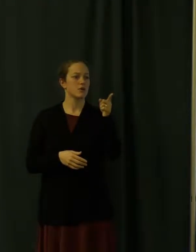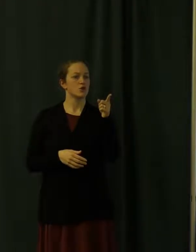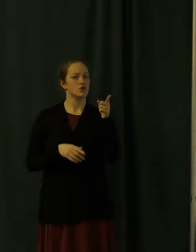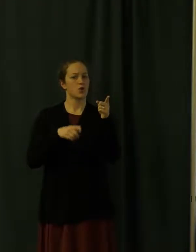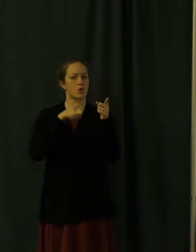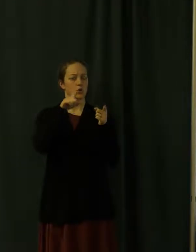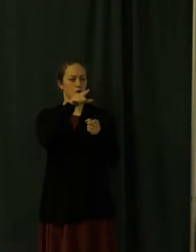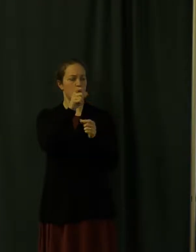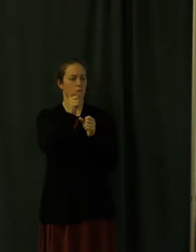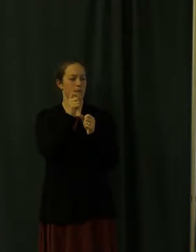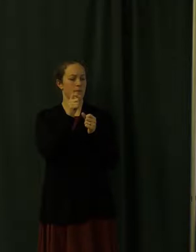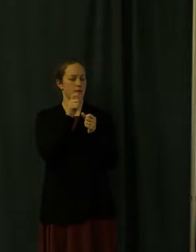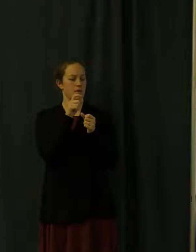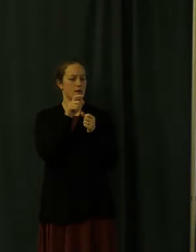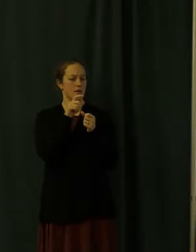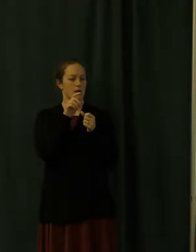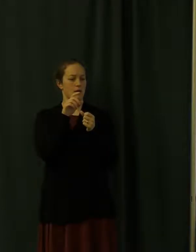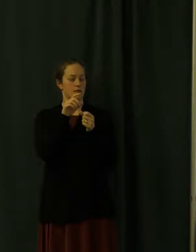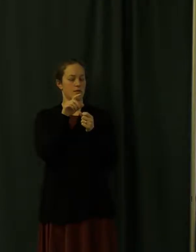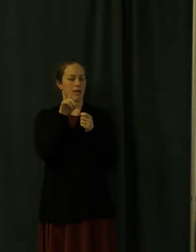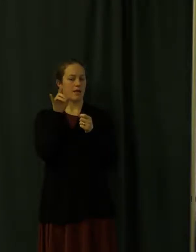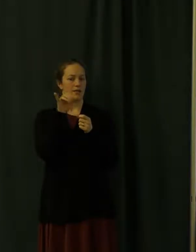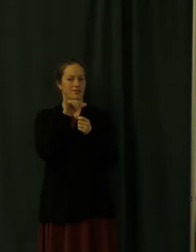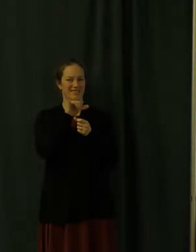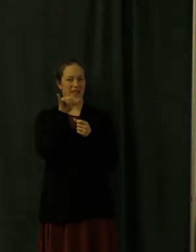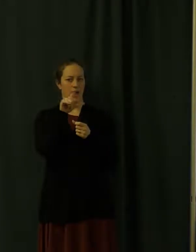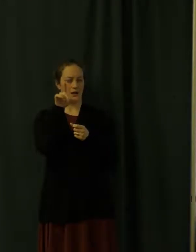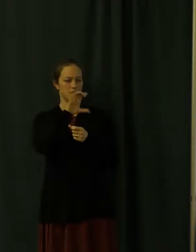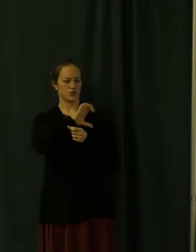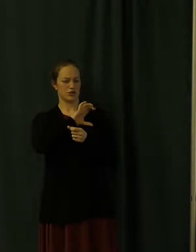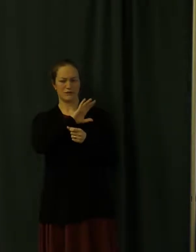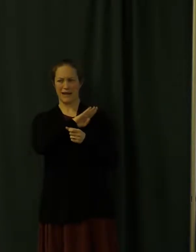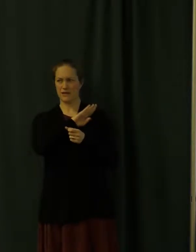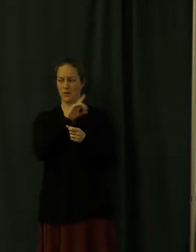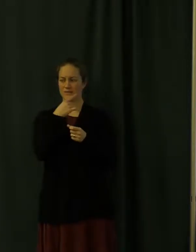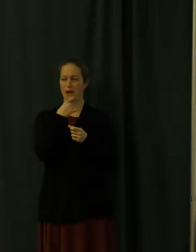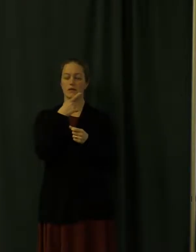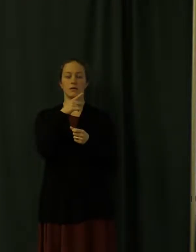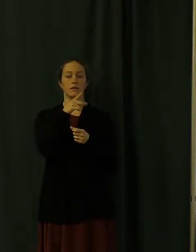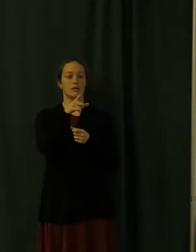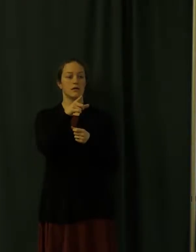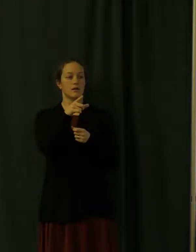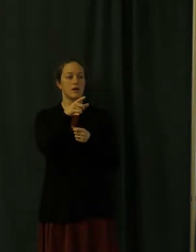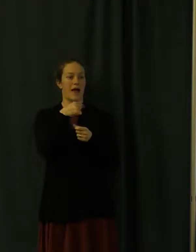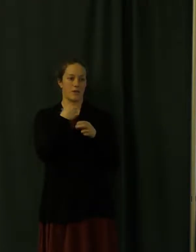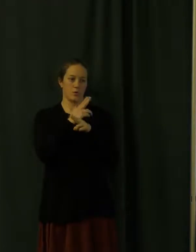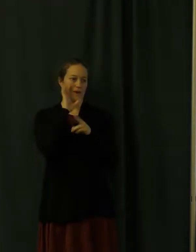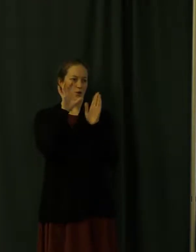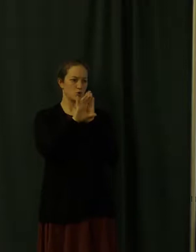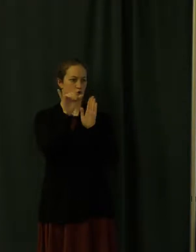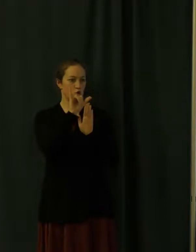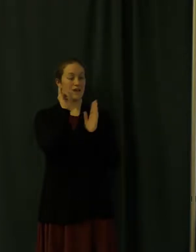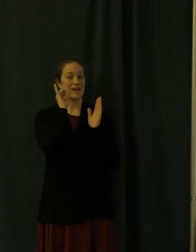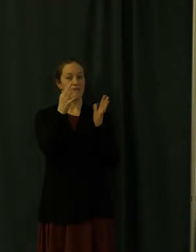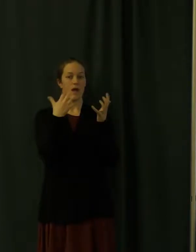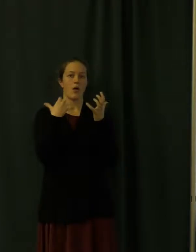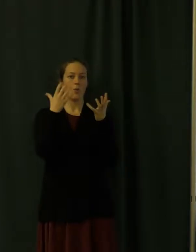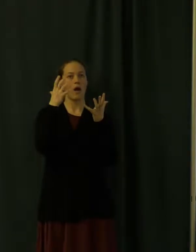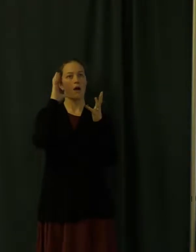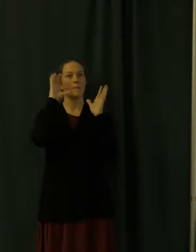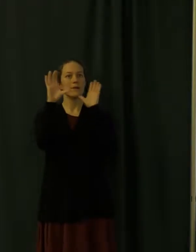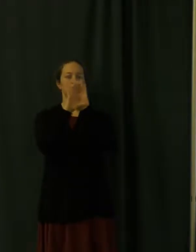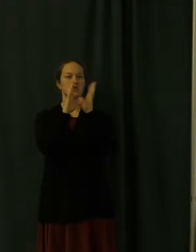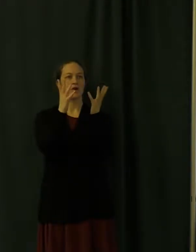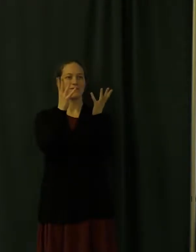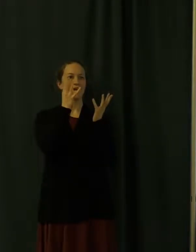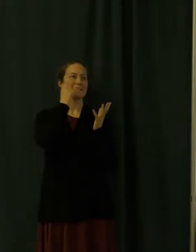like, because we obviously all use pictures and stuff at school. So if I want to get a picture of Indian